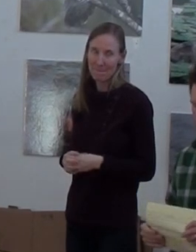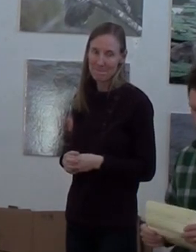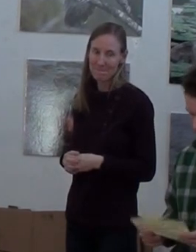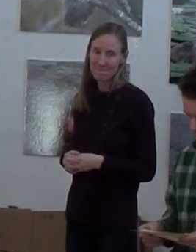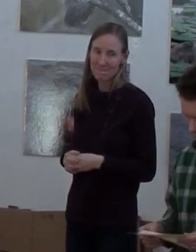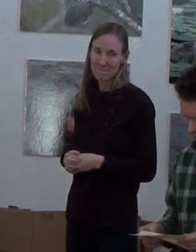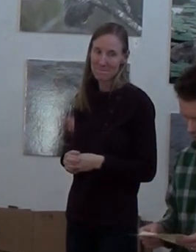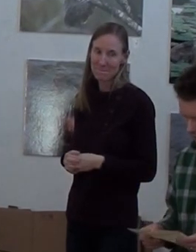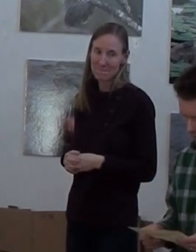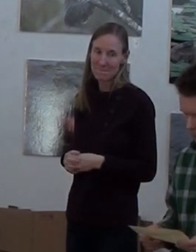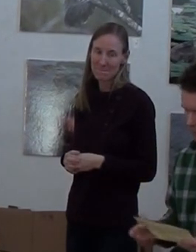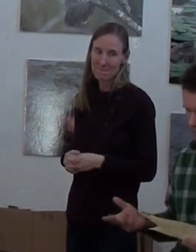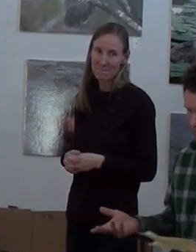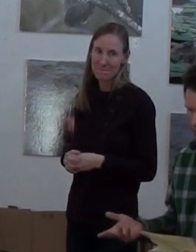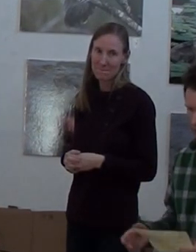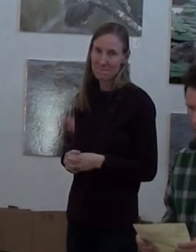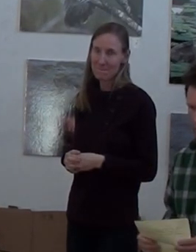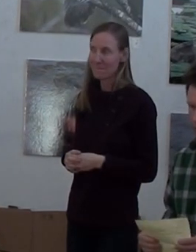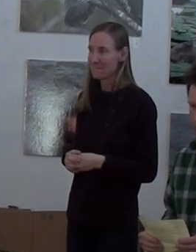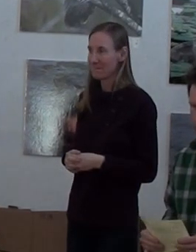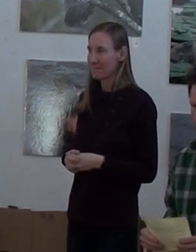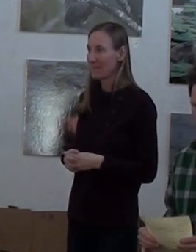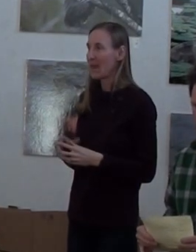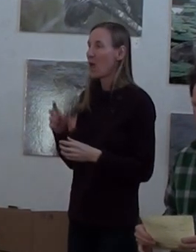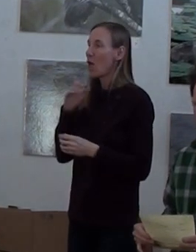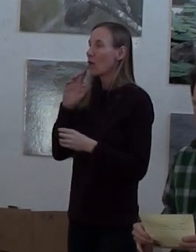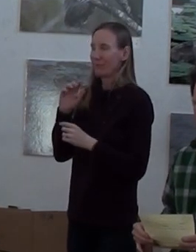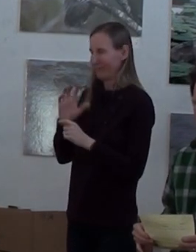notion of treatment free.